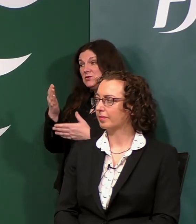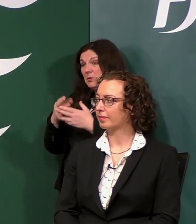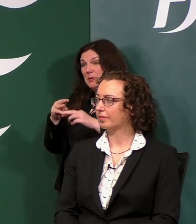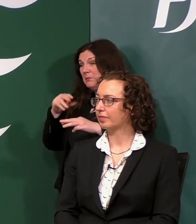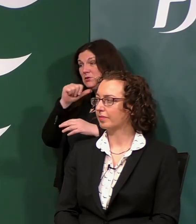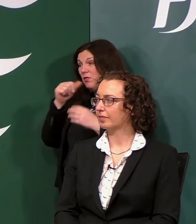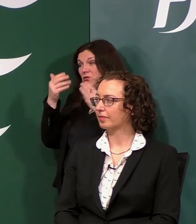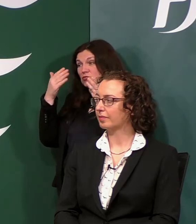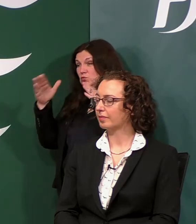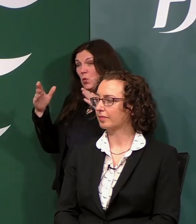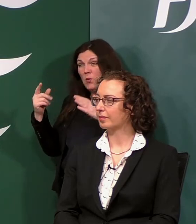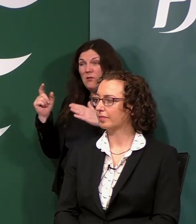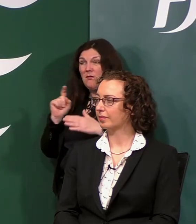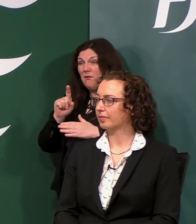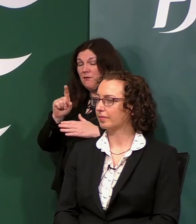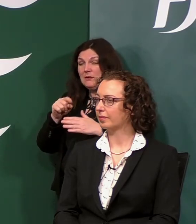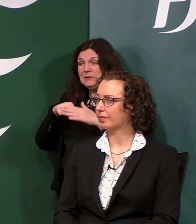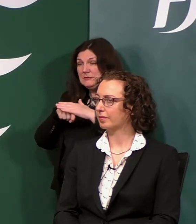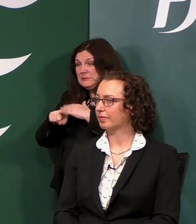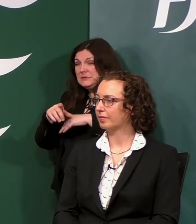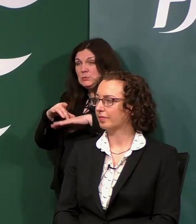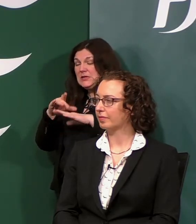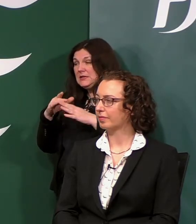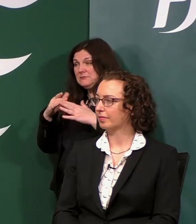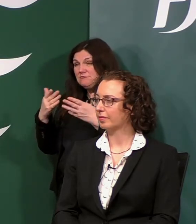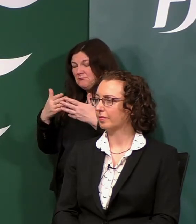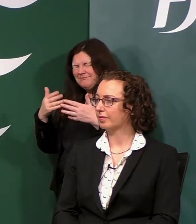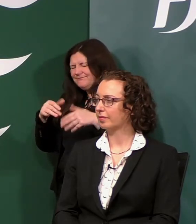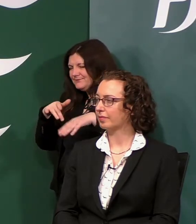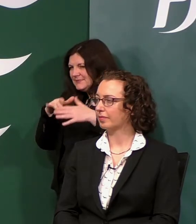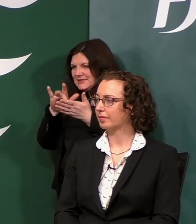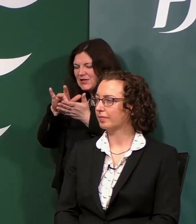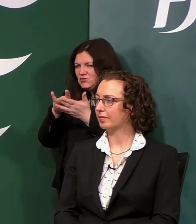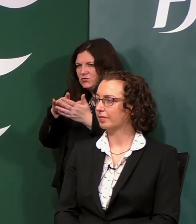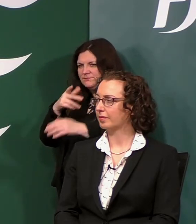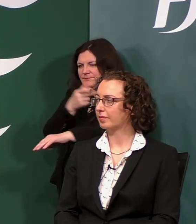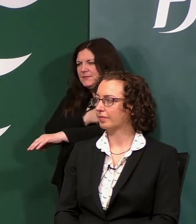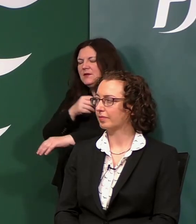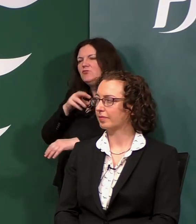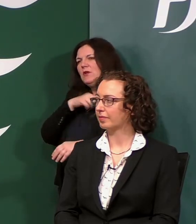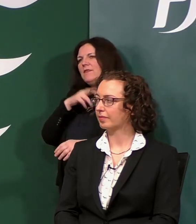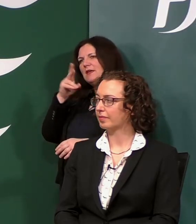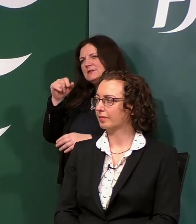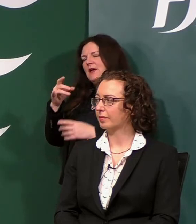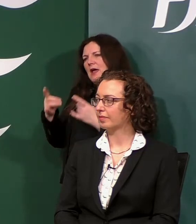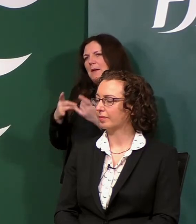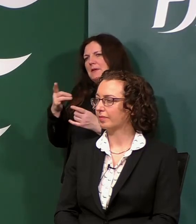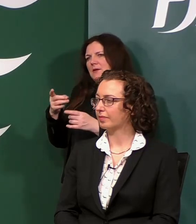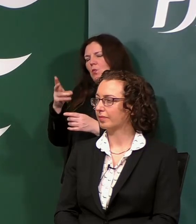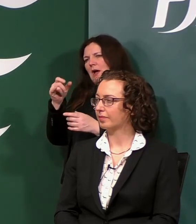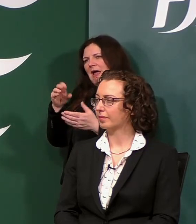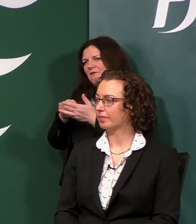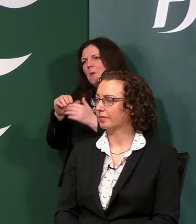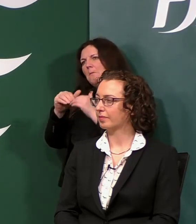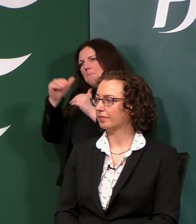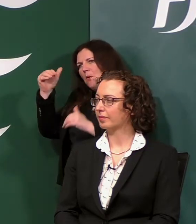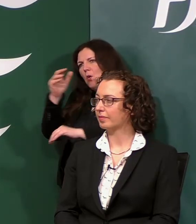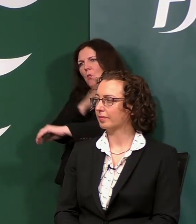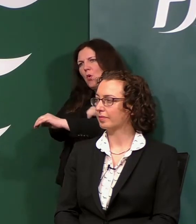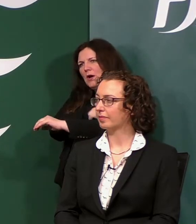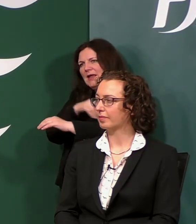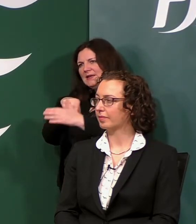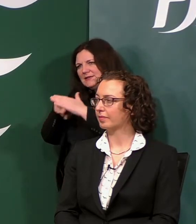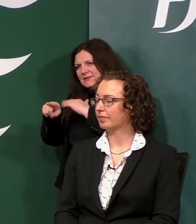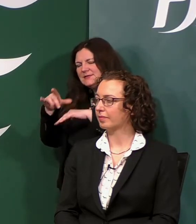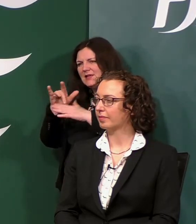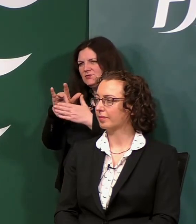there, and obviously that's going to happen in terms of what we've talked before about the time period we're in coming into Christmas. That's why we split and have much more walk-ins to try and facilitate access